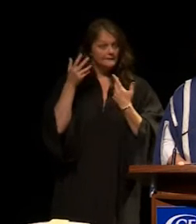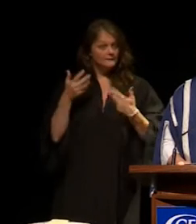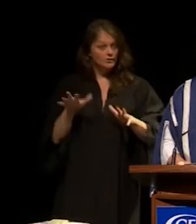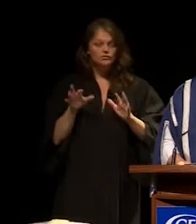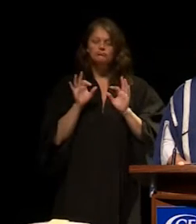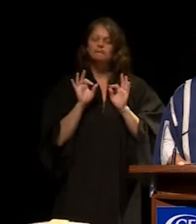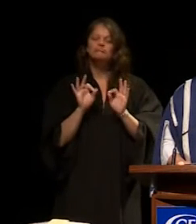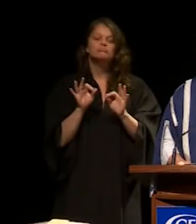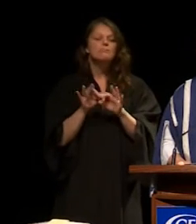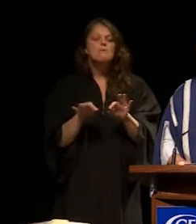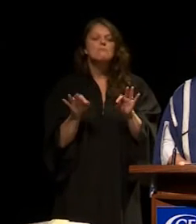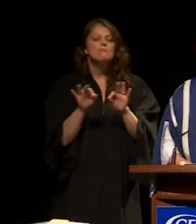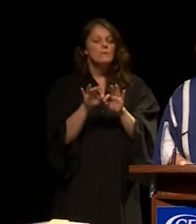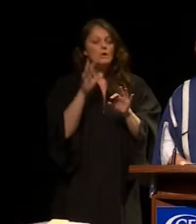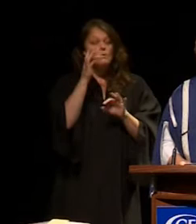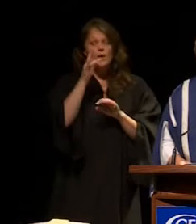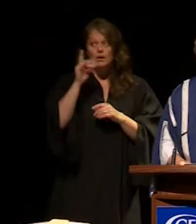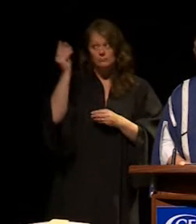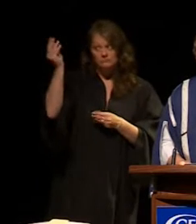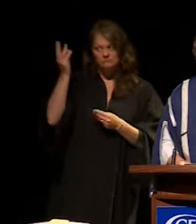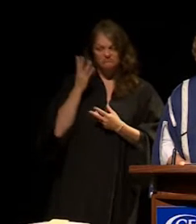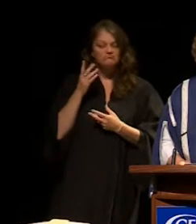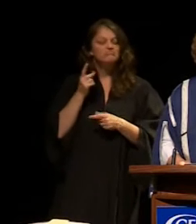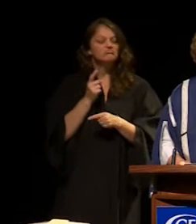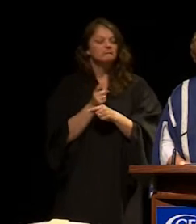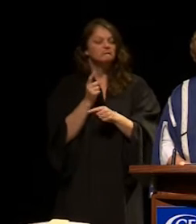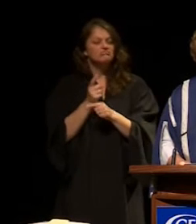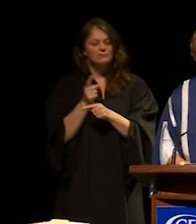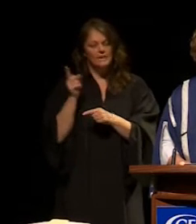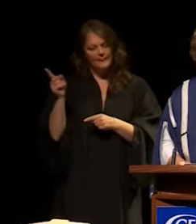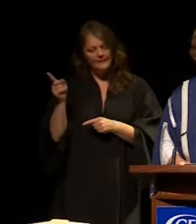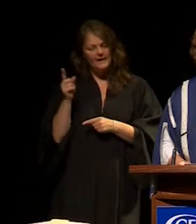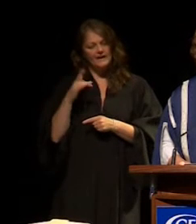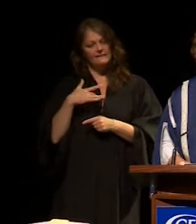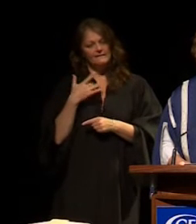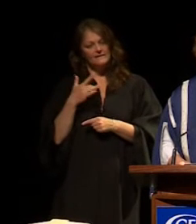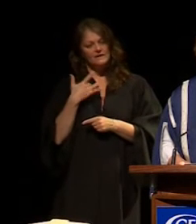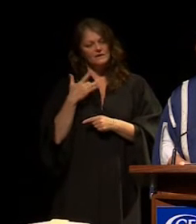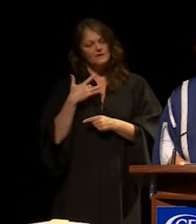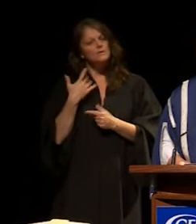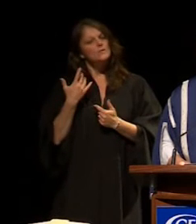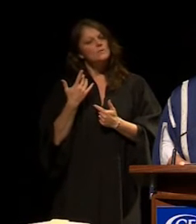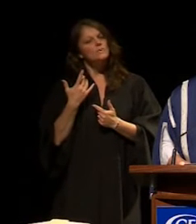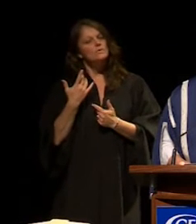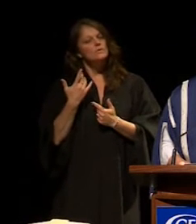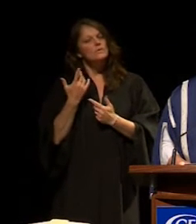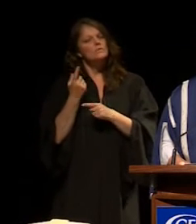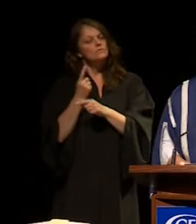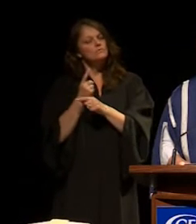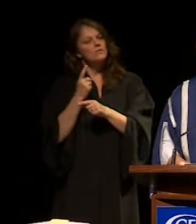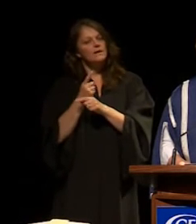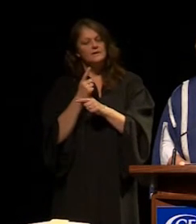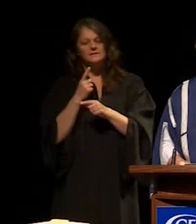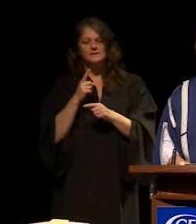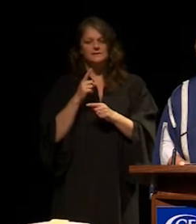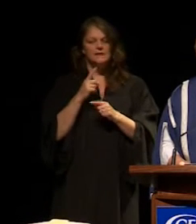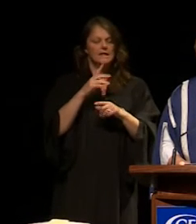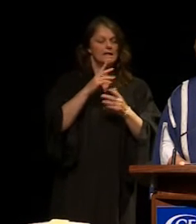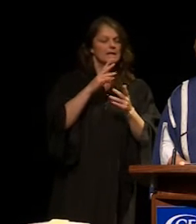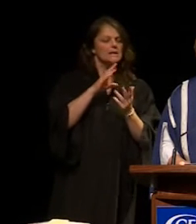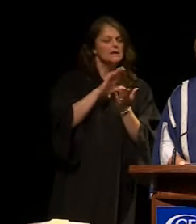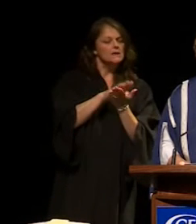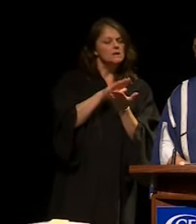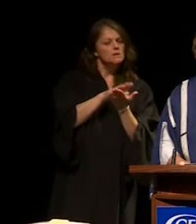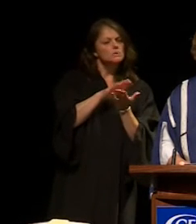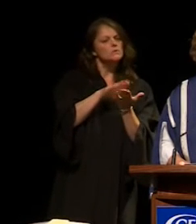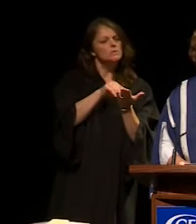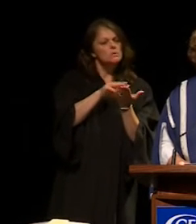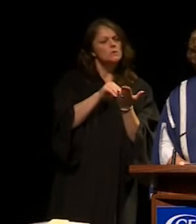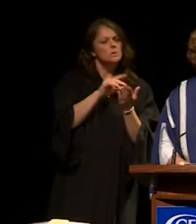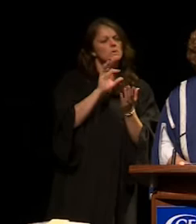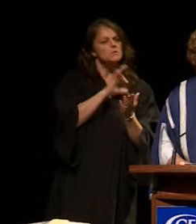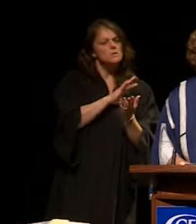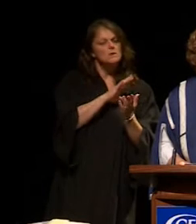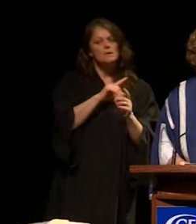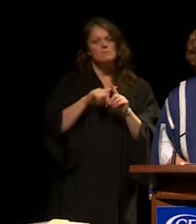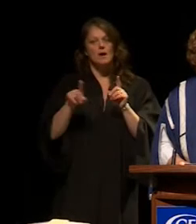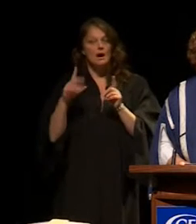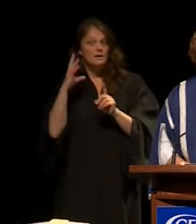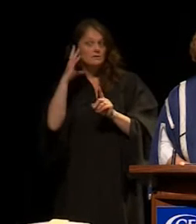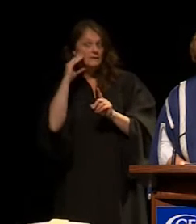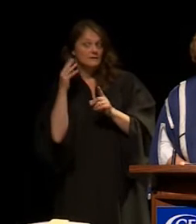field placements and co-ops, as an important differentiator and a supplement to in-class learning.